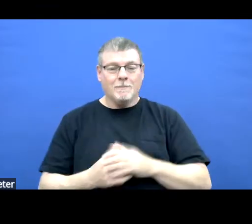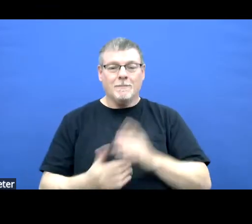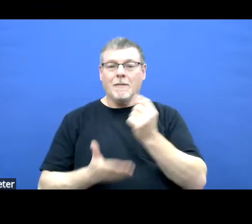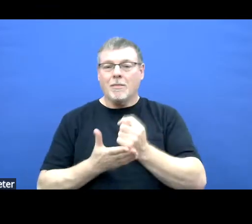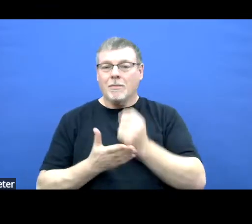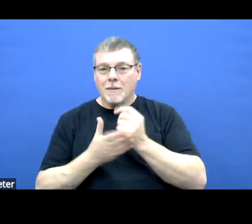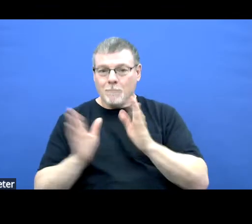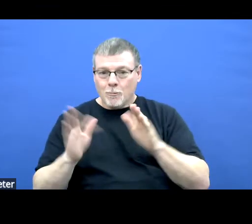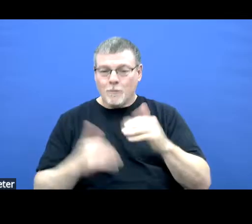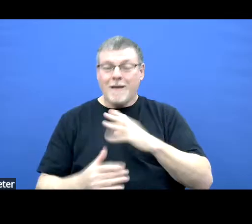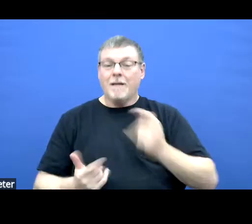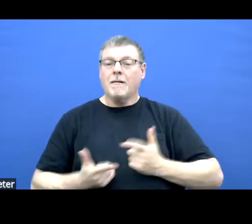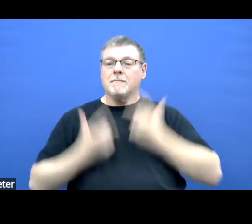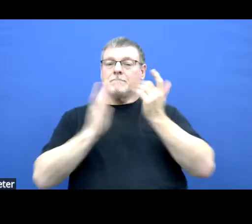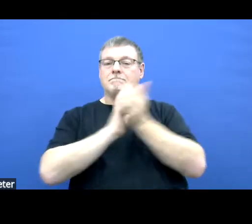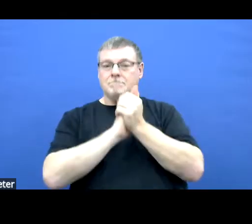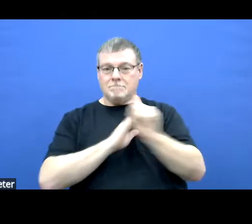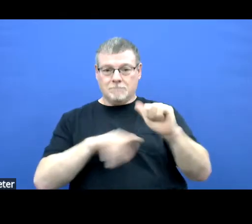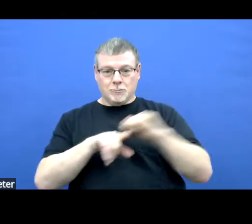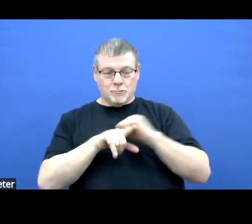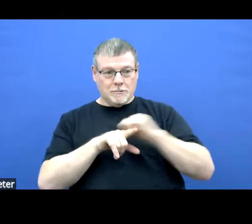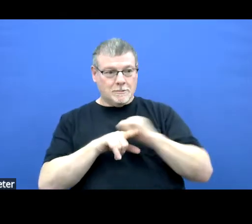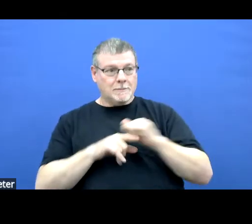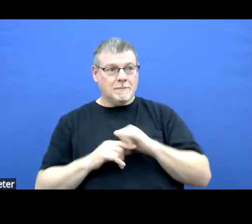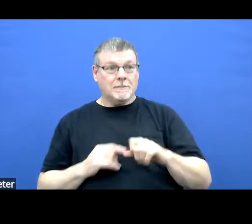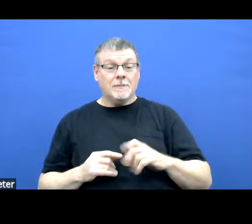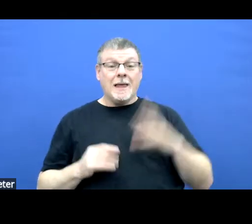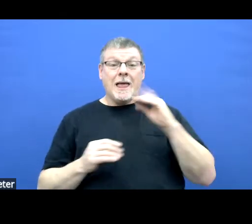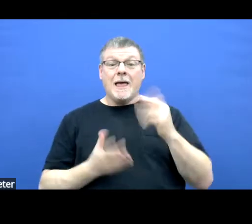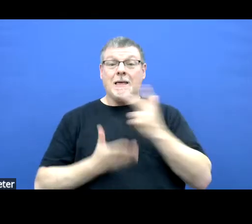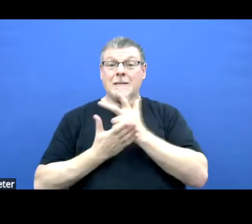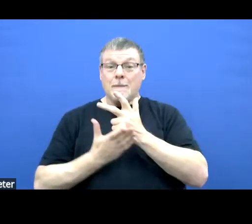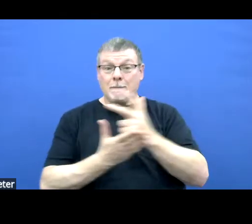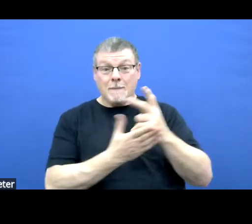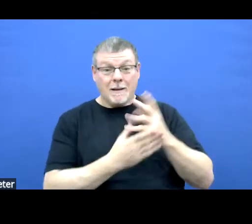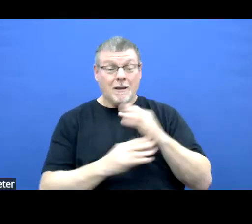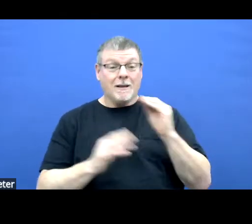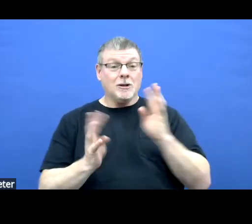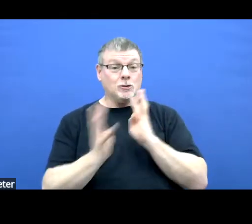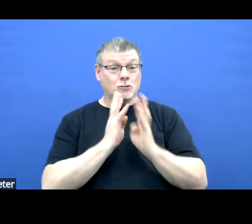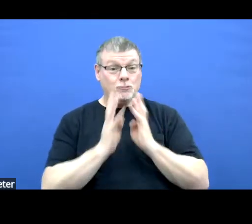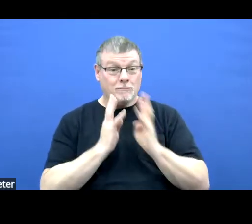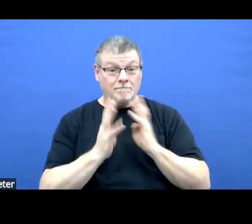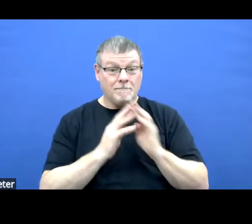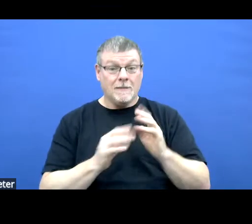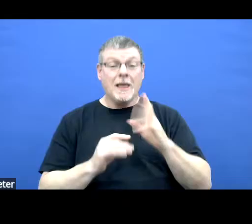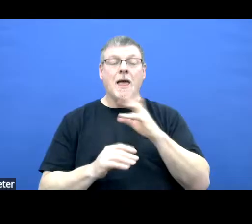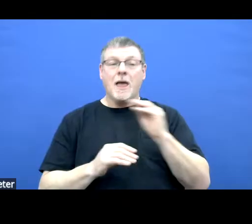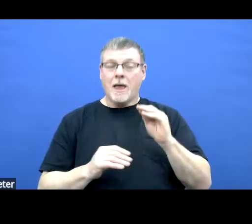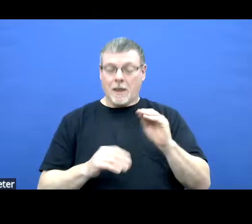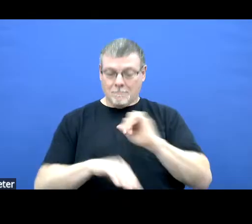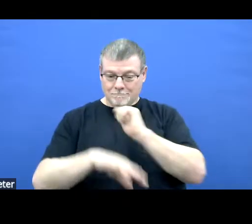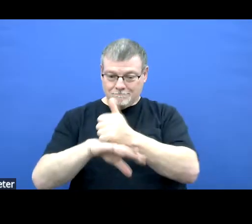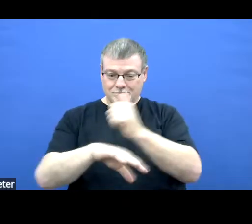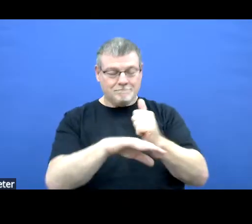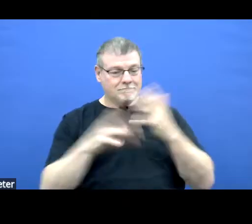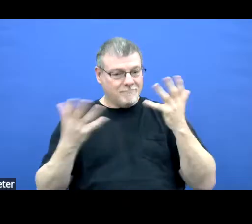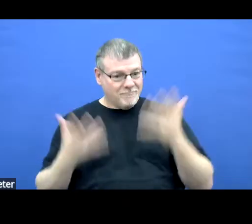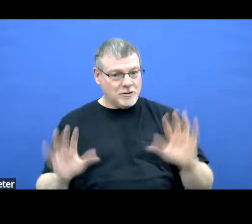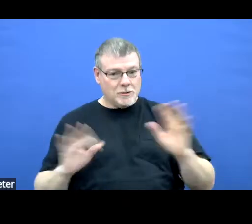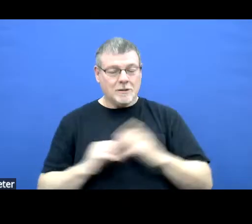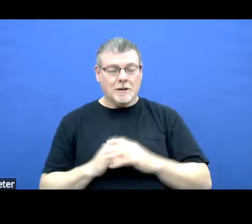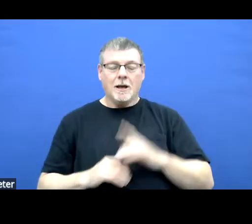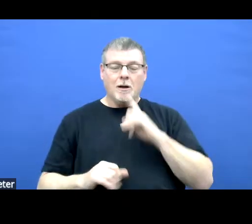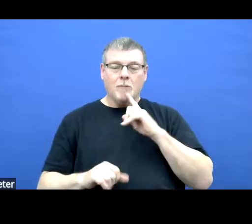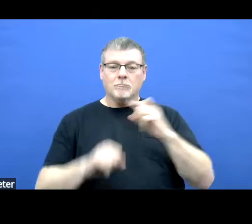and life skills training. The existing parking and traffic infrastructure is also in place. There's a